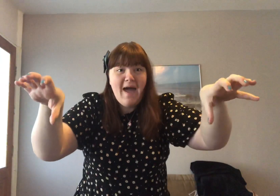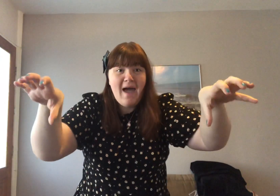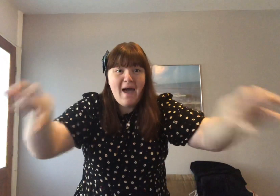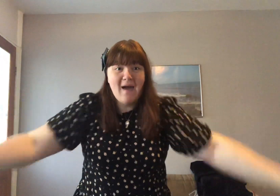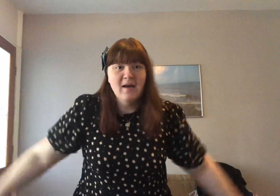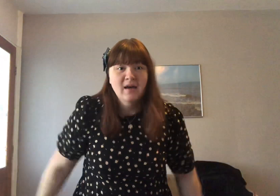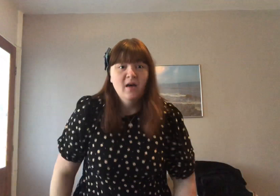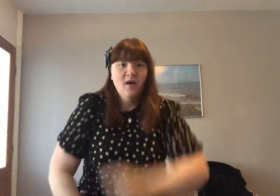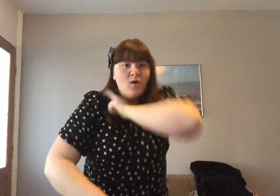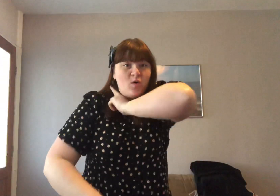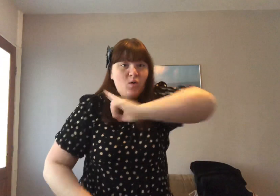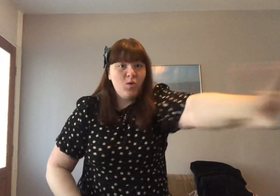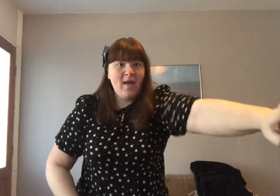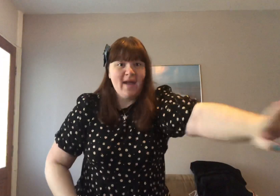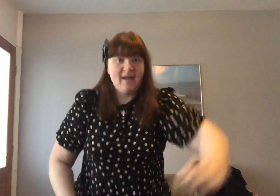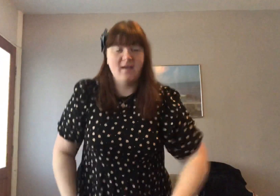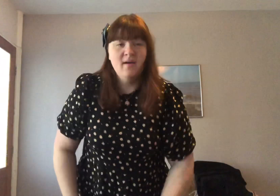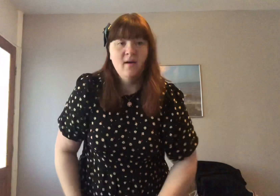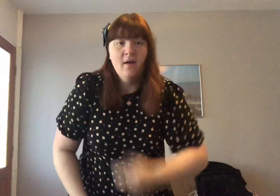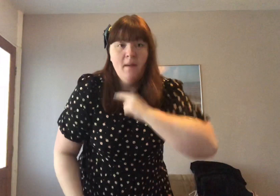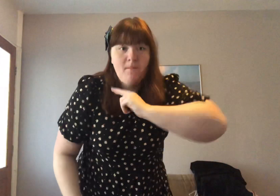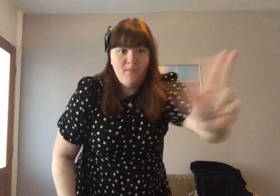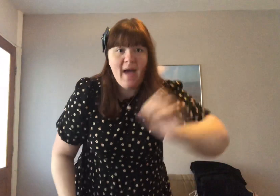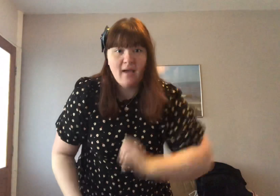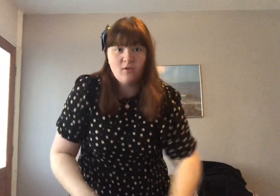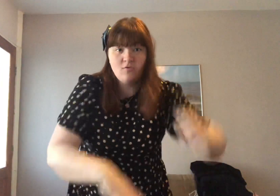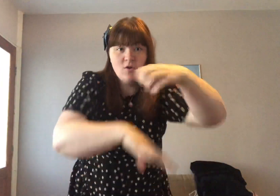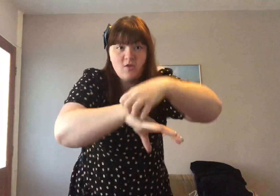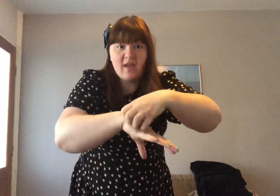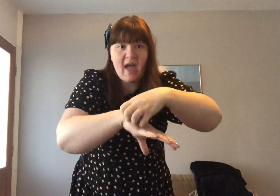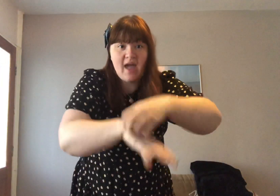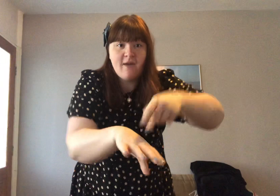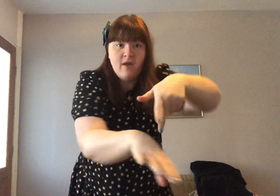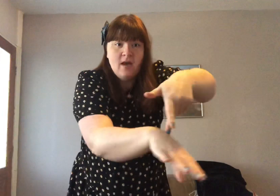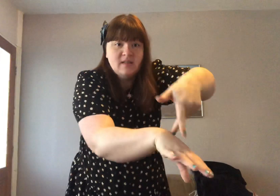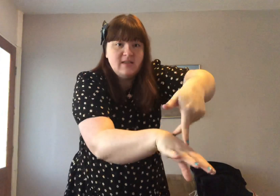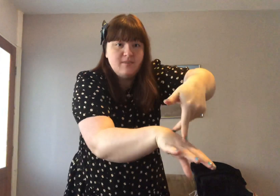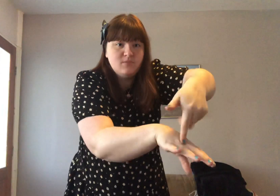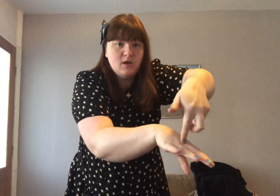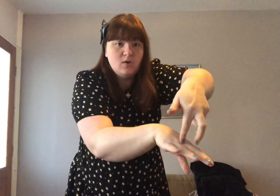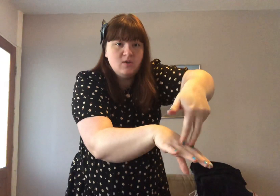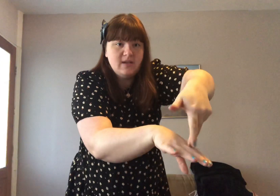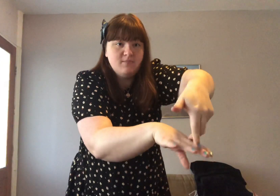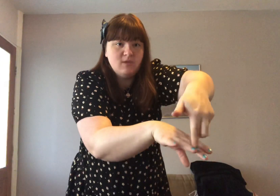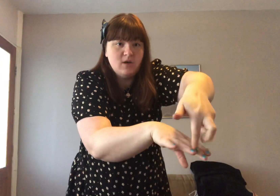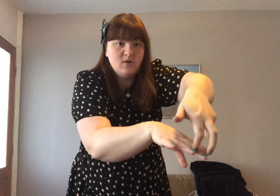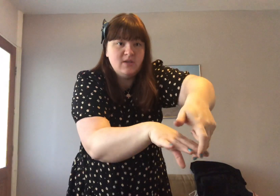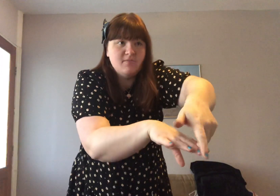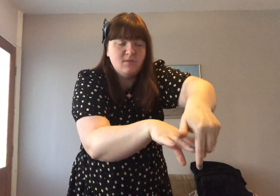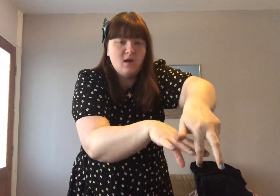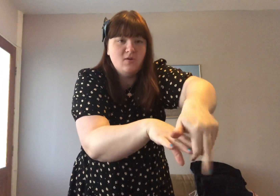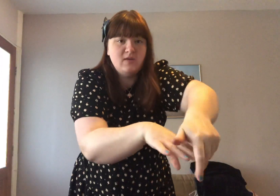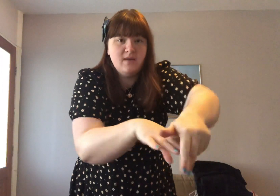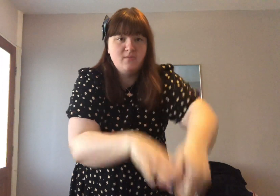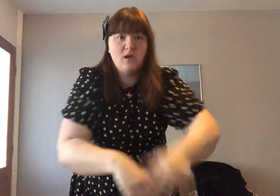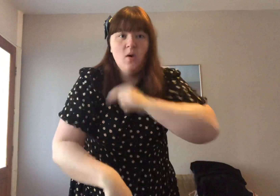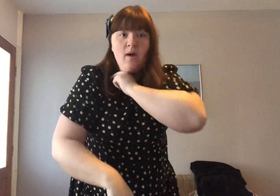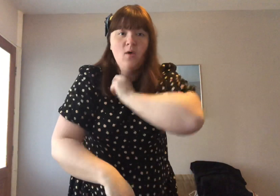bear! Quick! Back through the cave. Tiptoe, tiptoe, tiptoe, tiptoe.